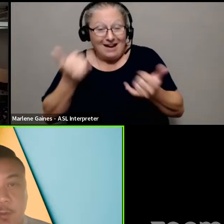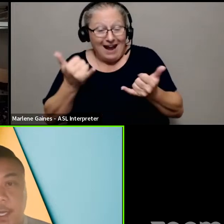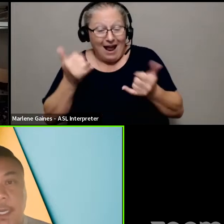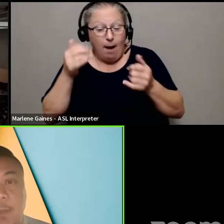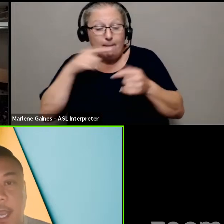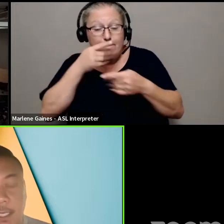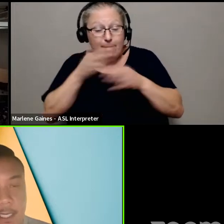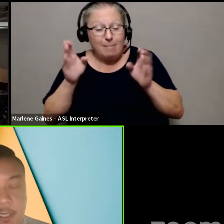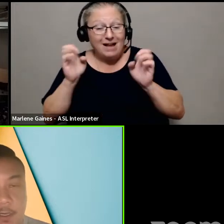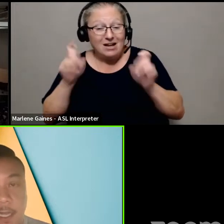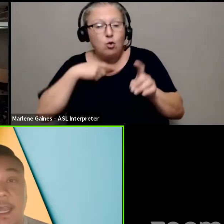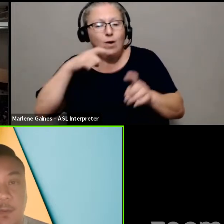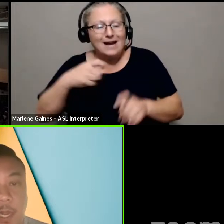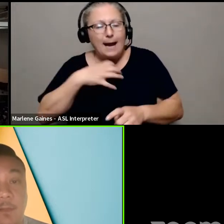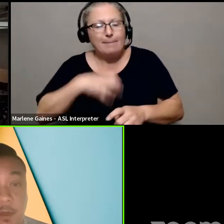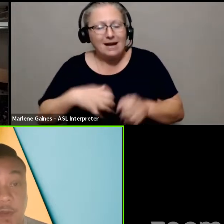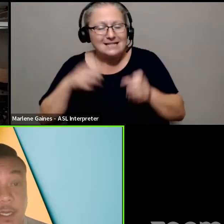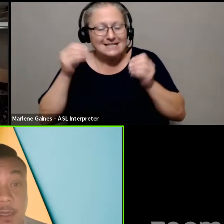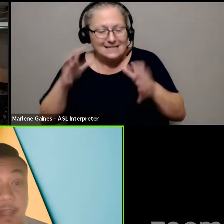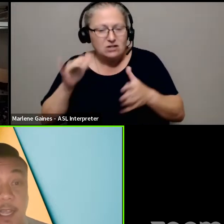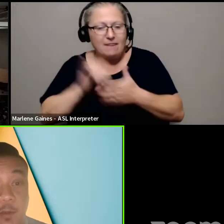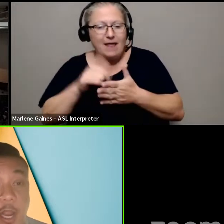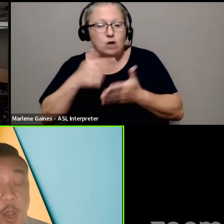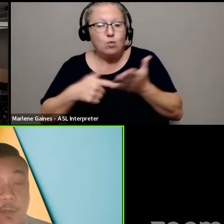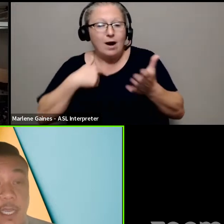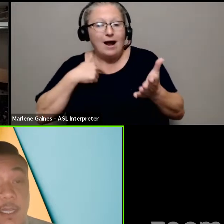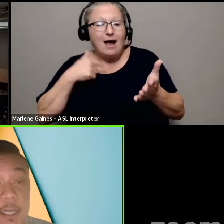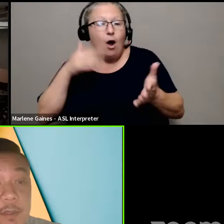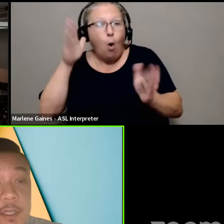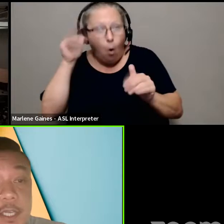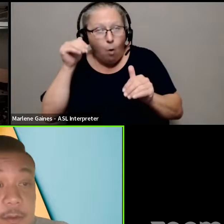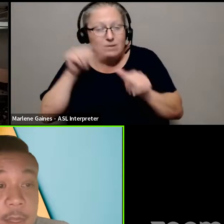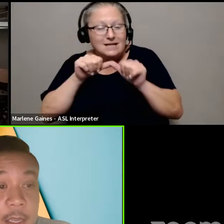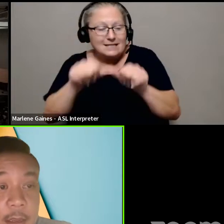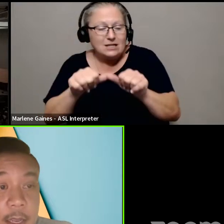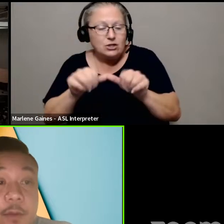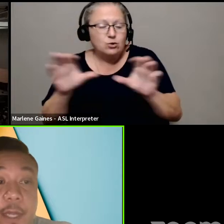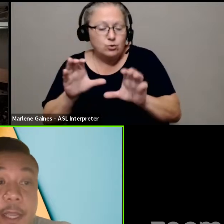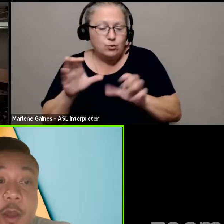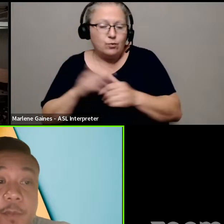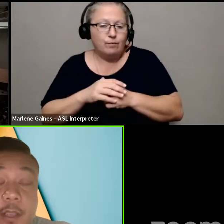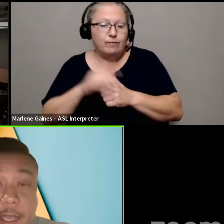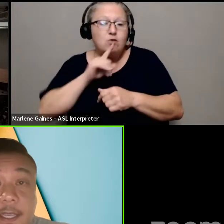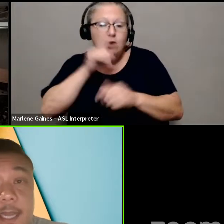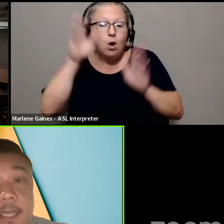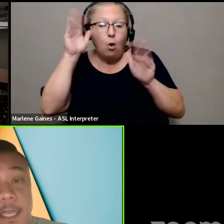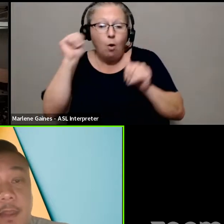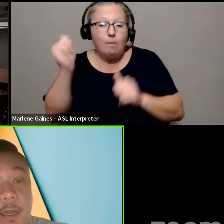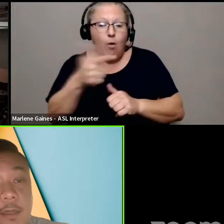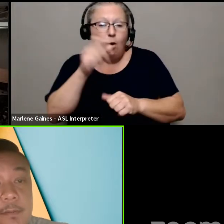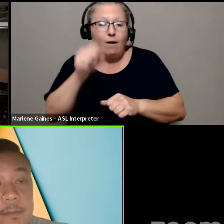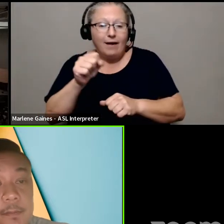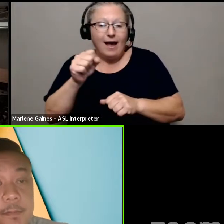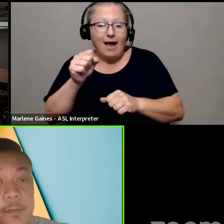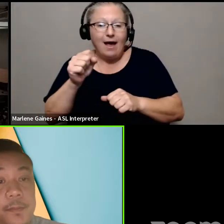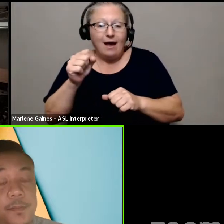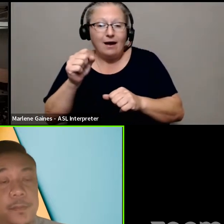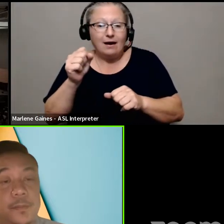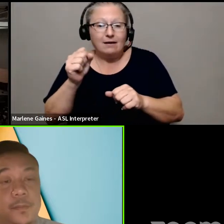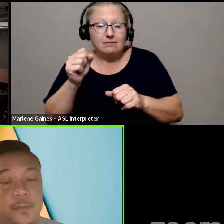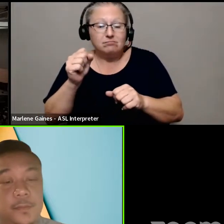education, we need passionate teachers, and that's what I'm serving, and that's what I hope to continue to do. And I really hope that you guys could get it together.